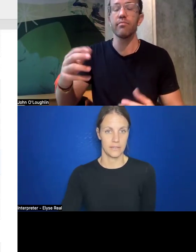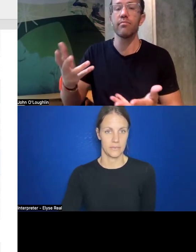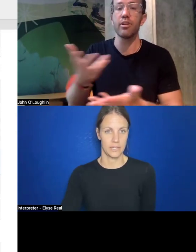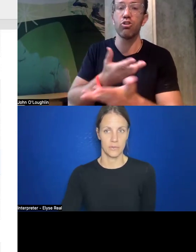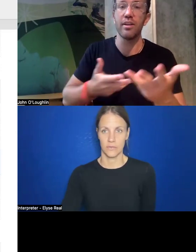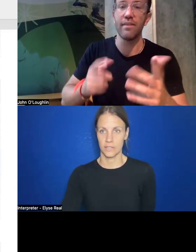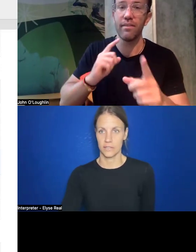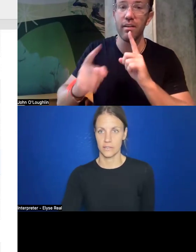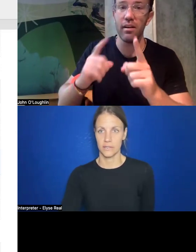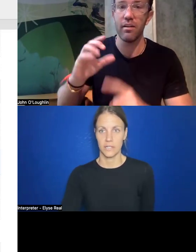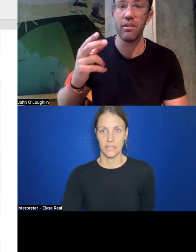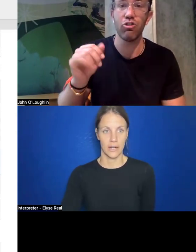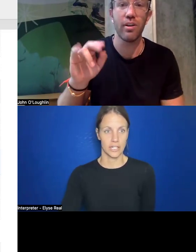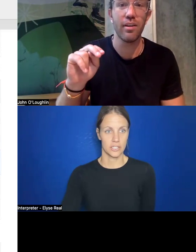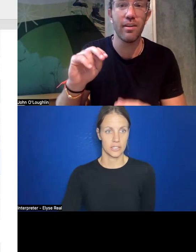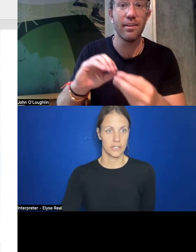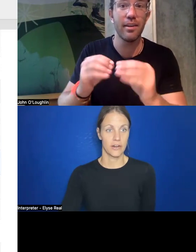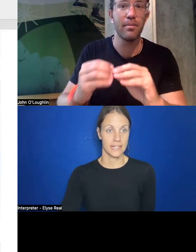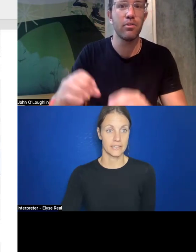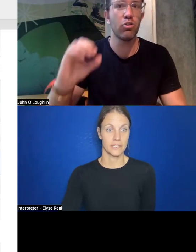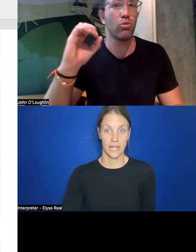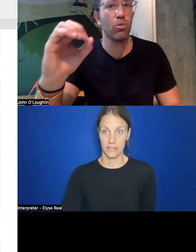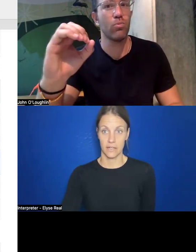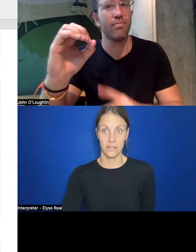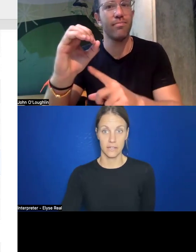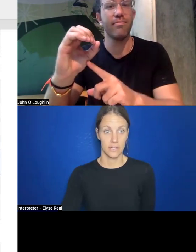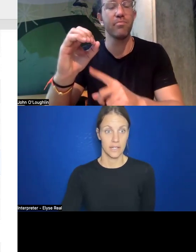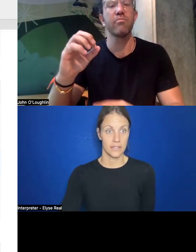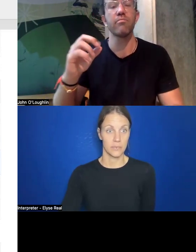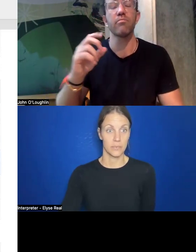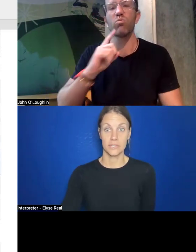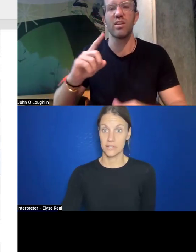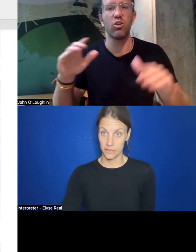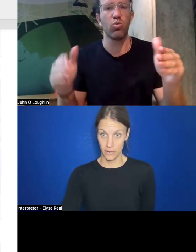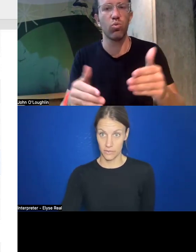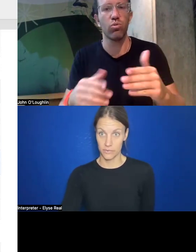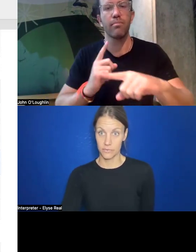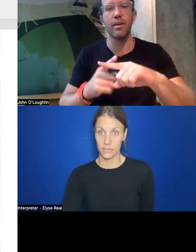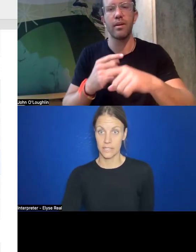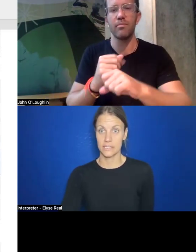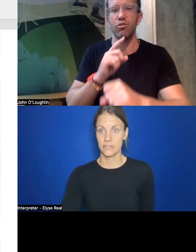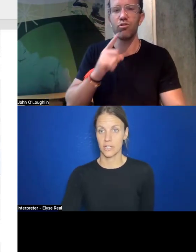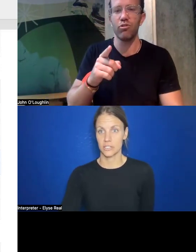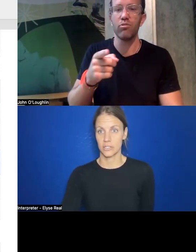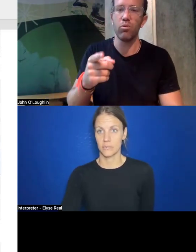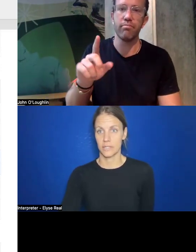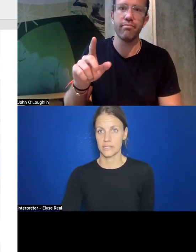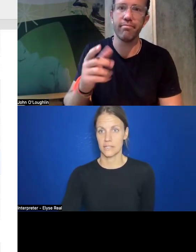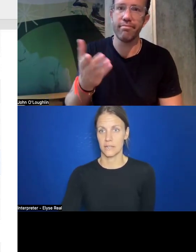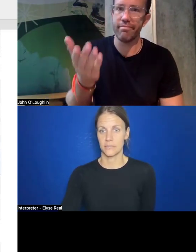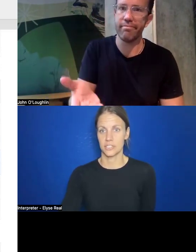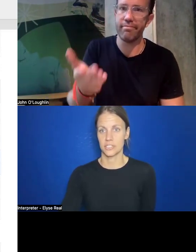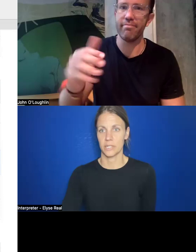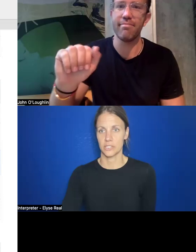Okay, and then we can move on here. Interactive dialogue, number 0. Really, it's an introduction